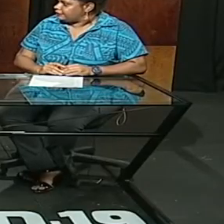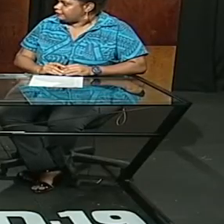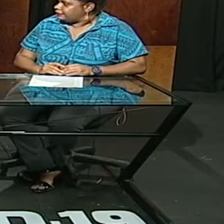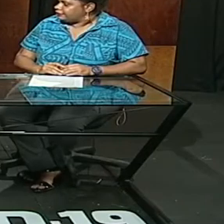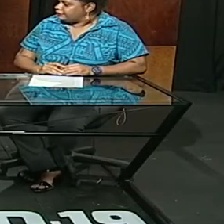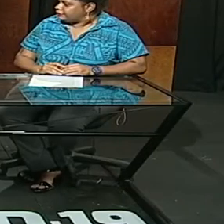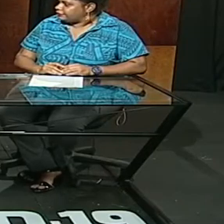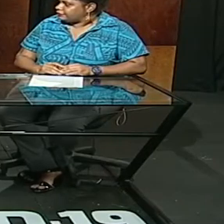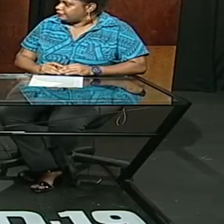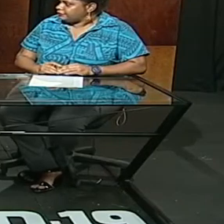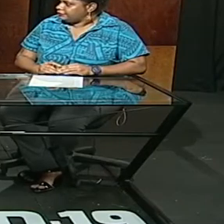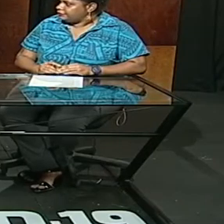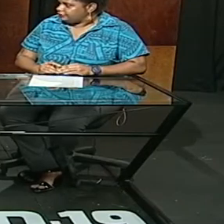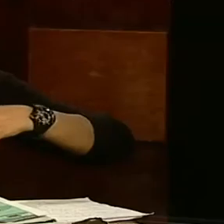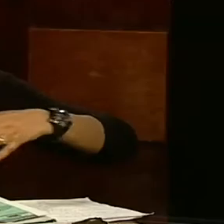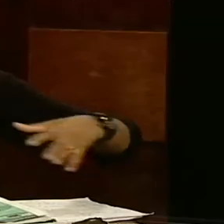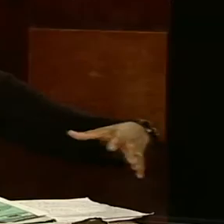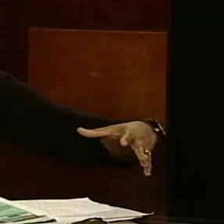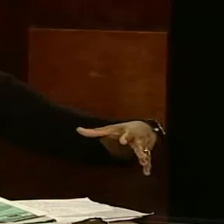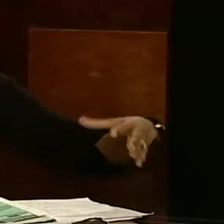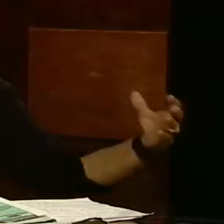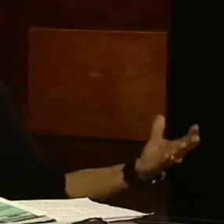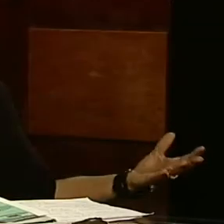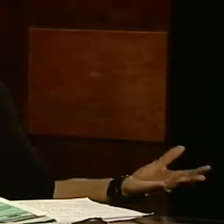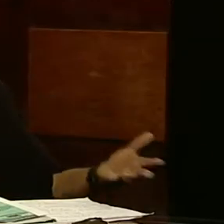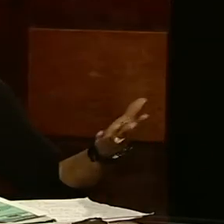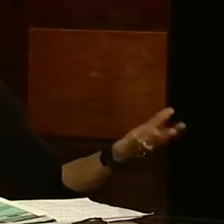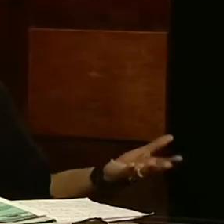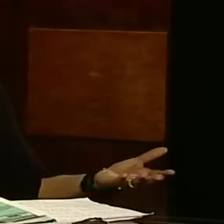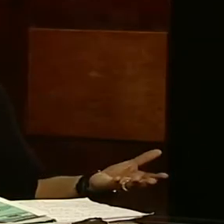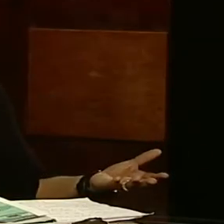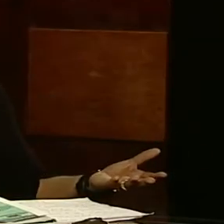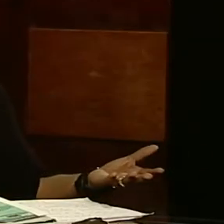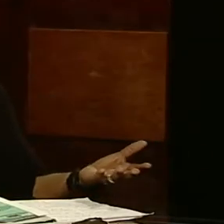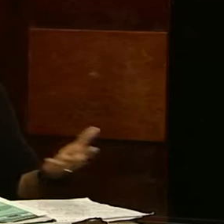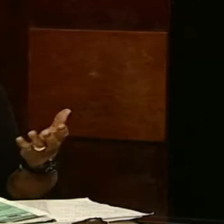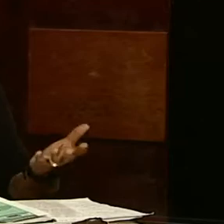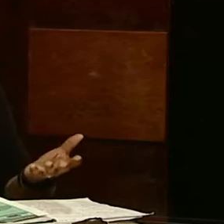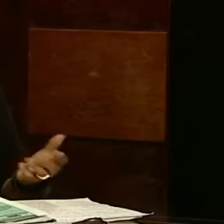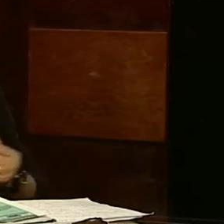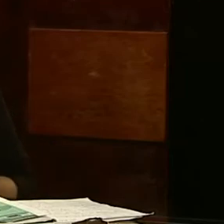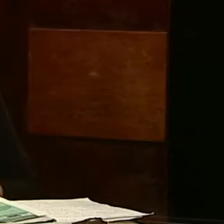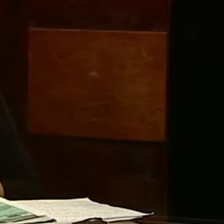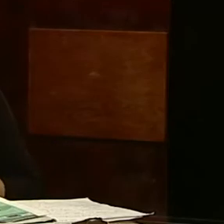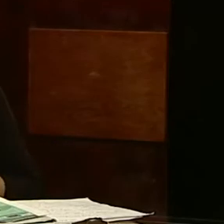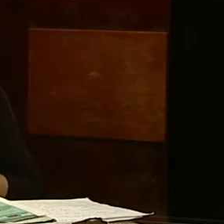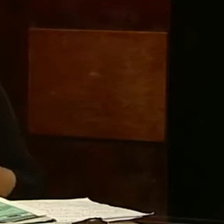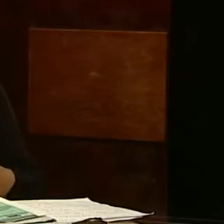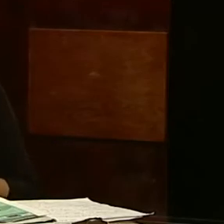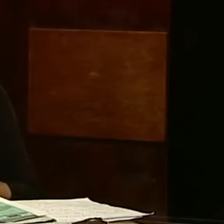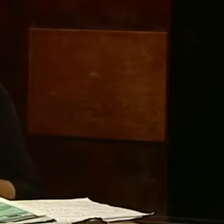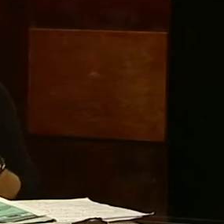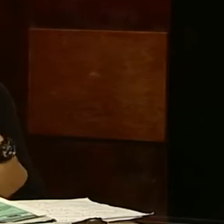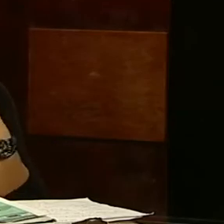especially friends and family. Keep the distance, but create your emotions in a more positive way. Draw on